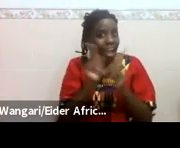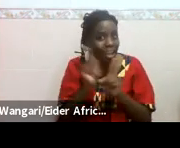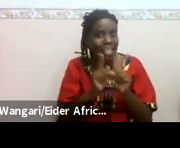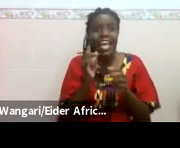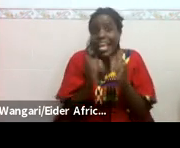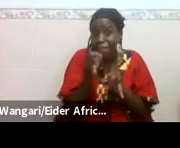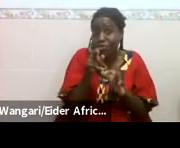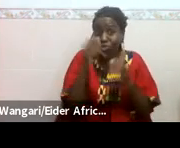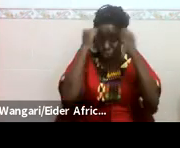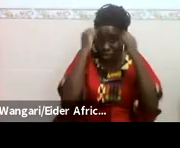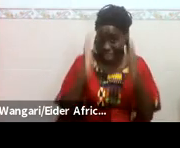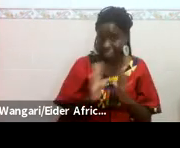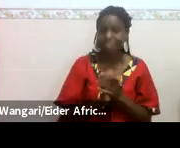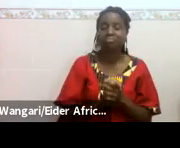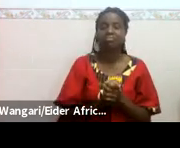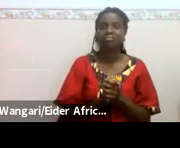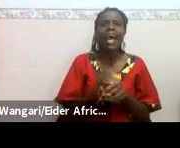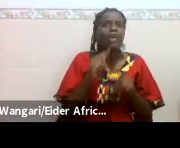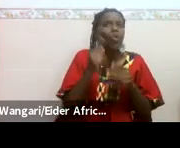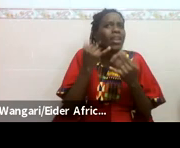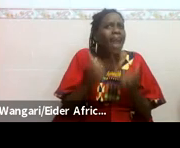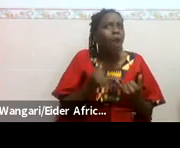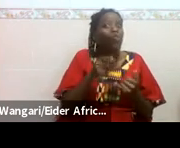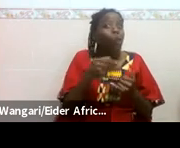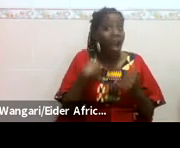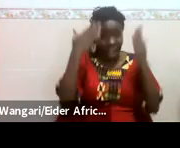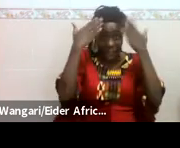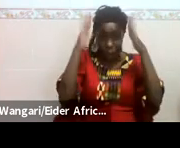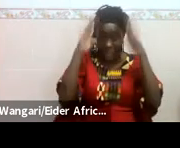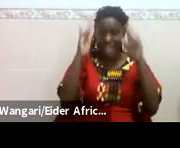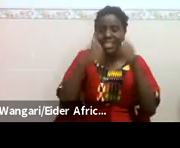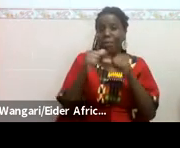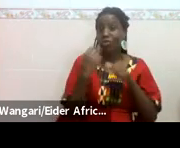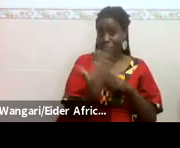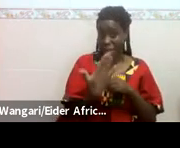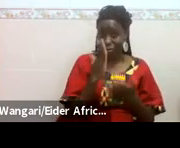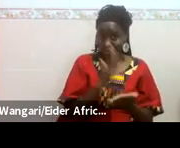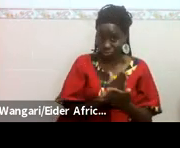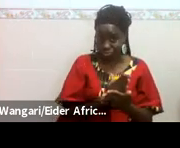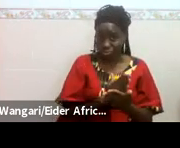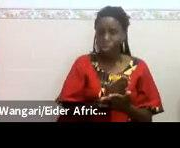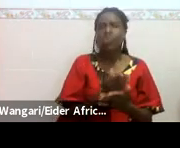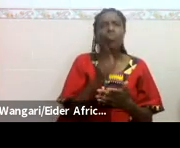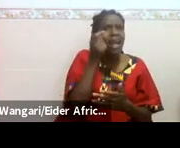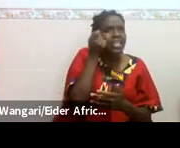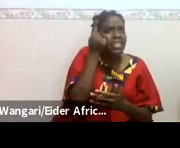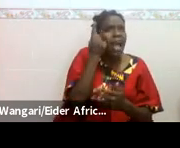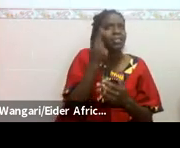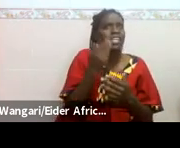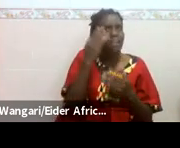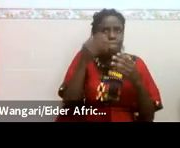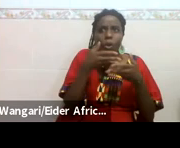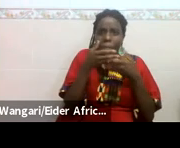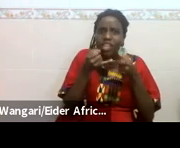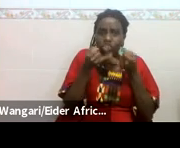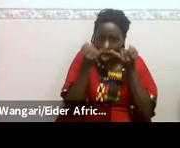have some awareness of how the system is, how this really improve what you're doing